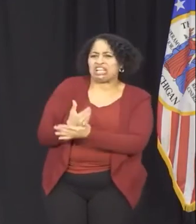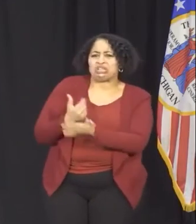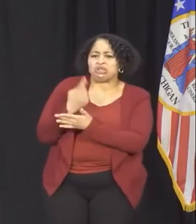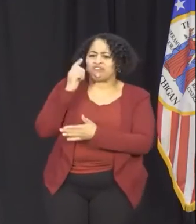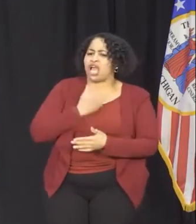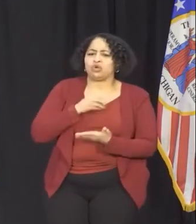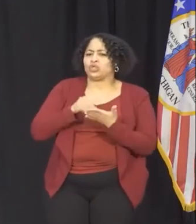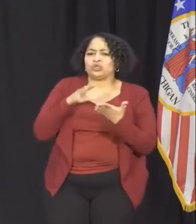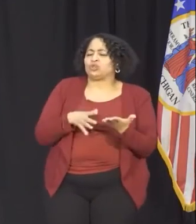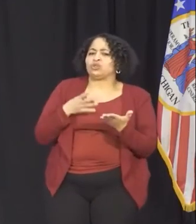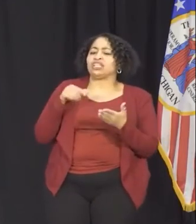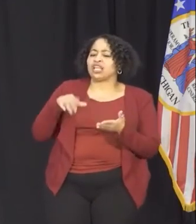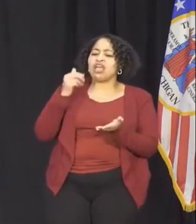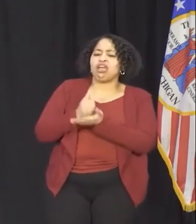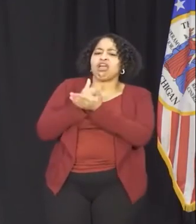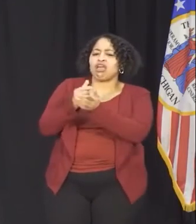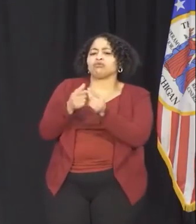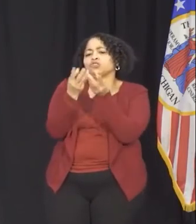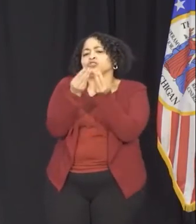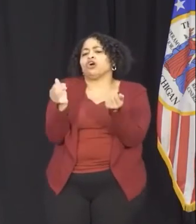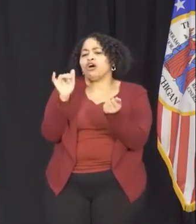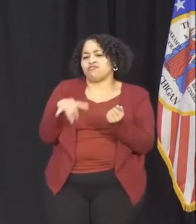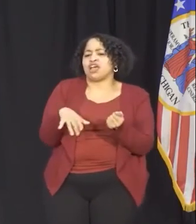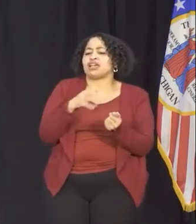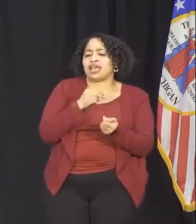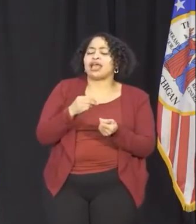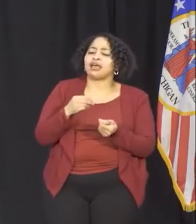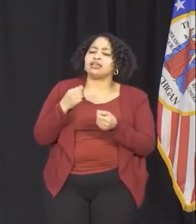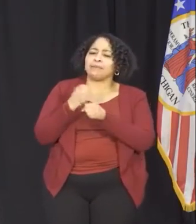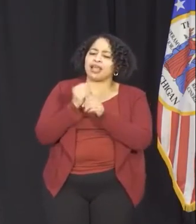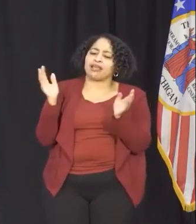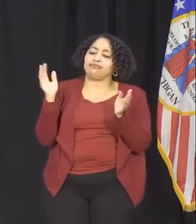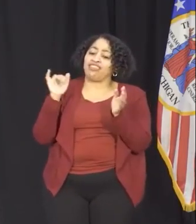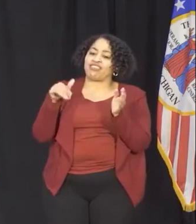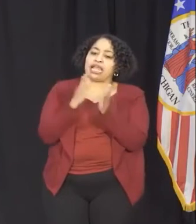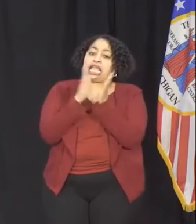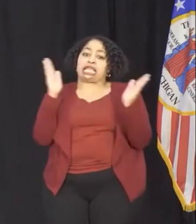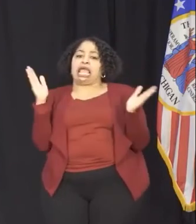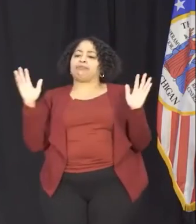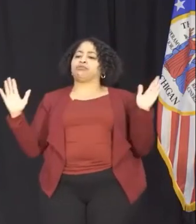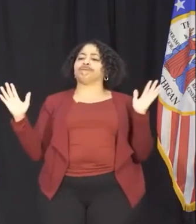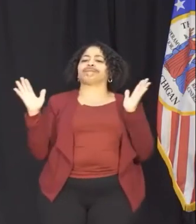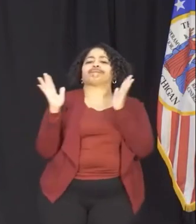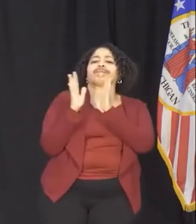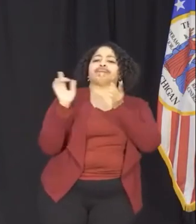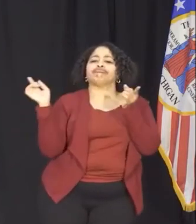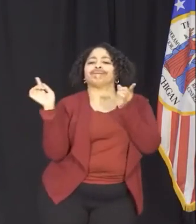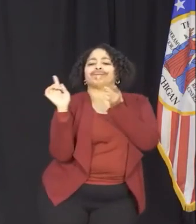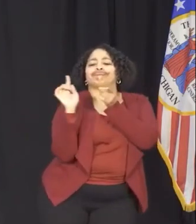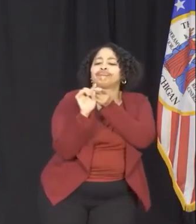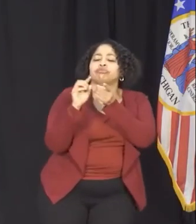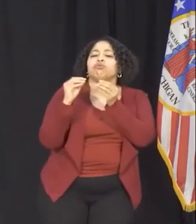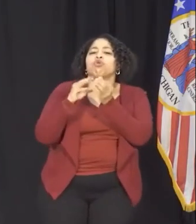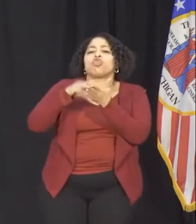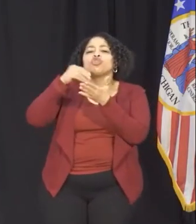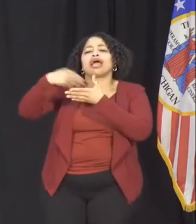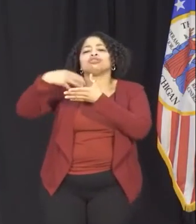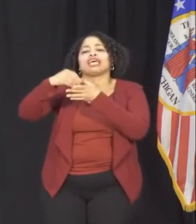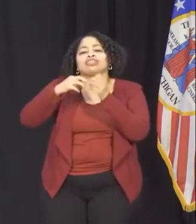us to narrow that divide and the student achievement gap faster, because we can do more learning outside of the